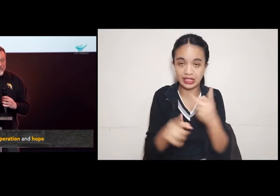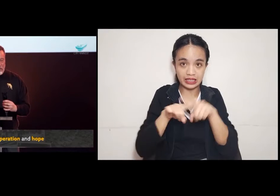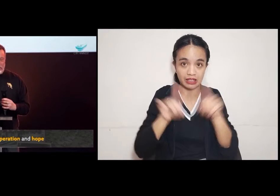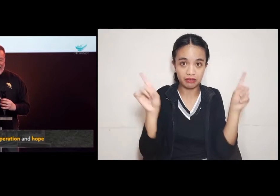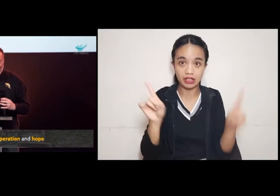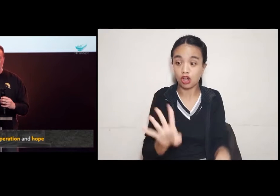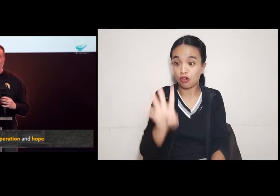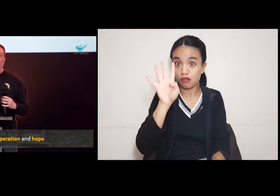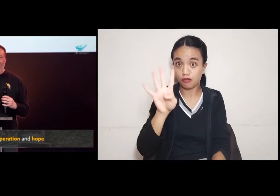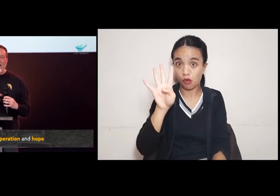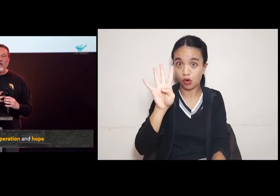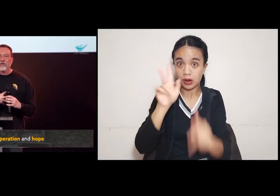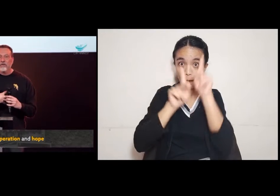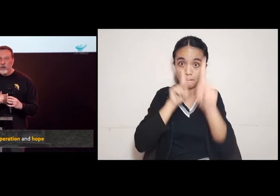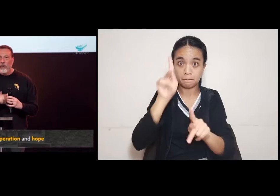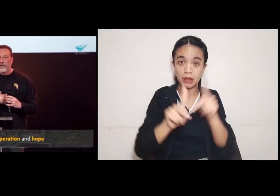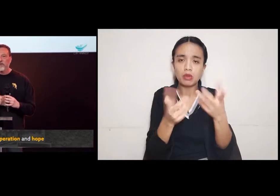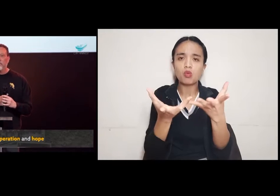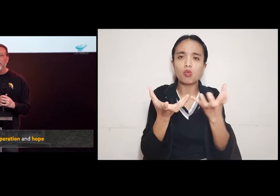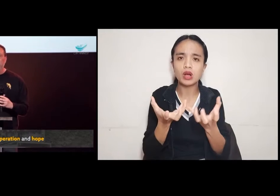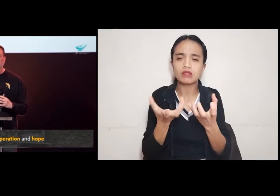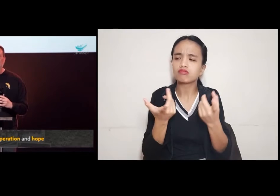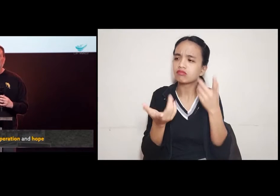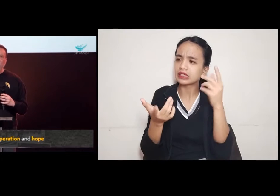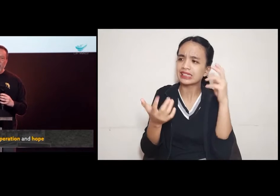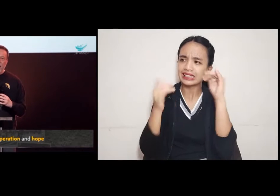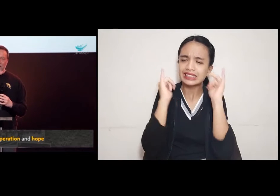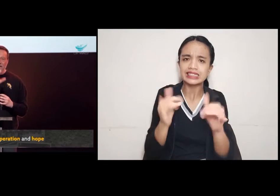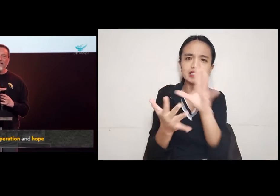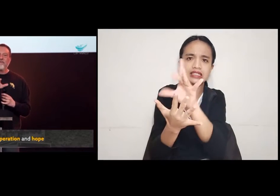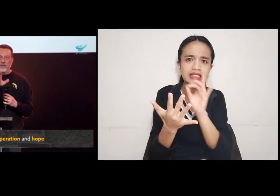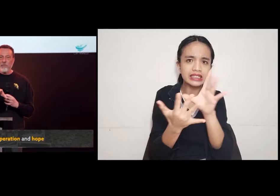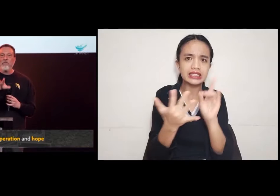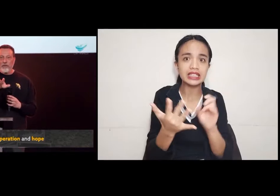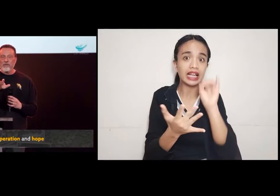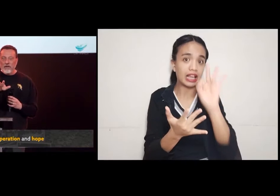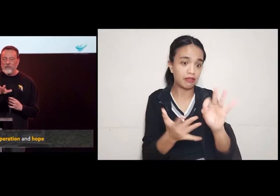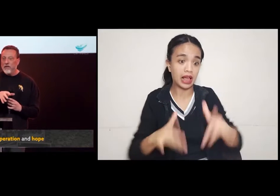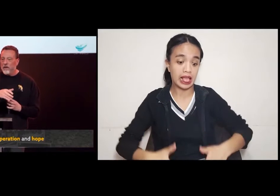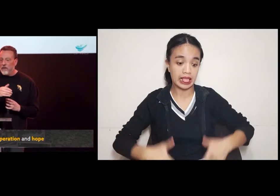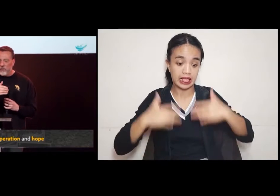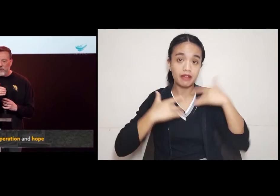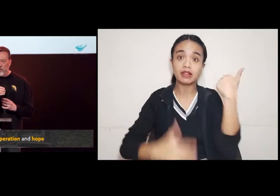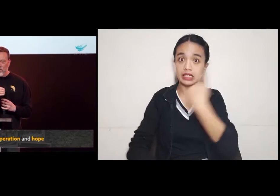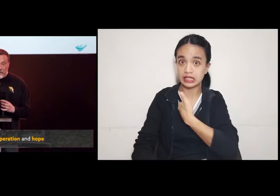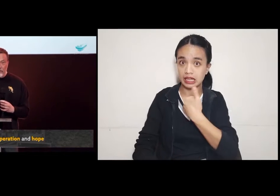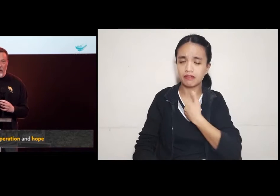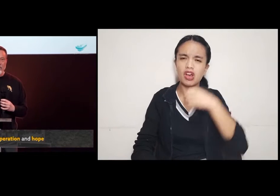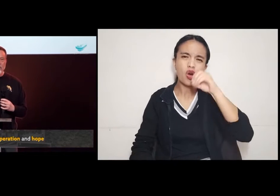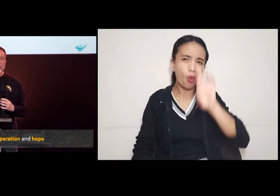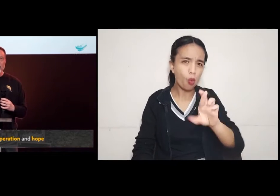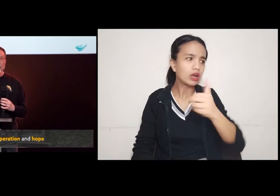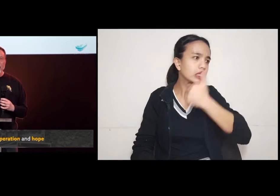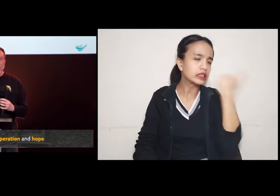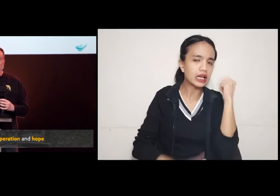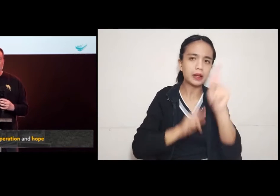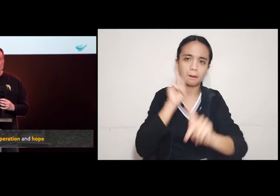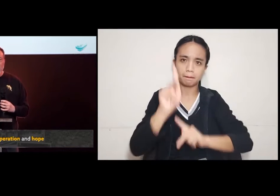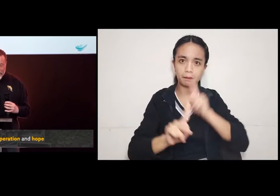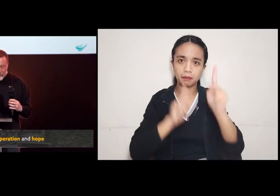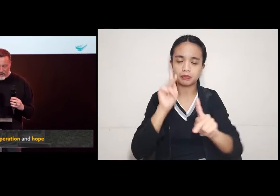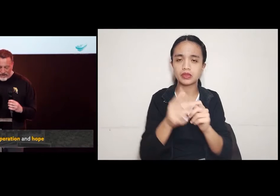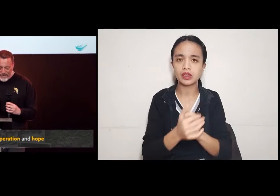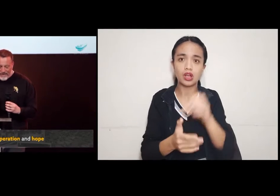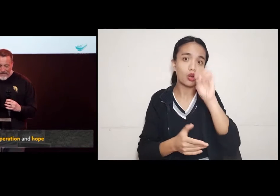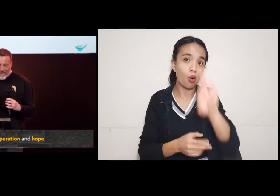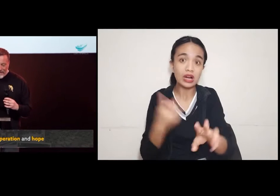four individuals had to make an ethical choice of whether they would live simply for themselves or live for others.